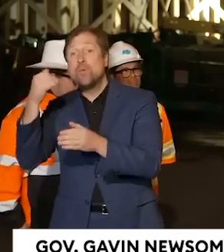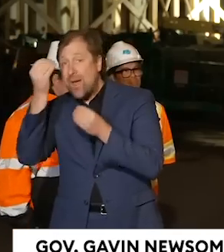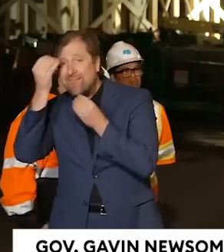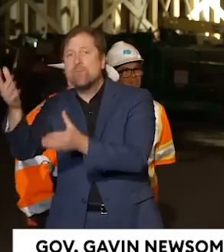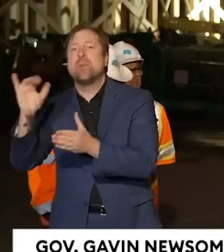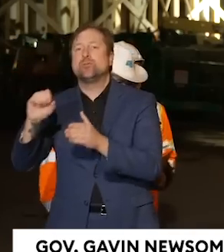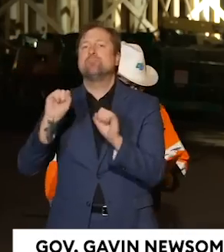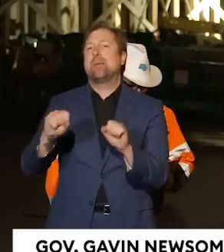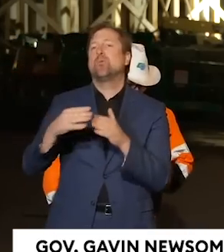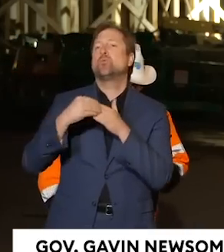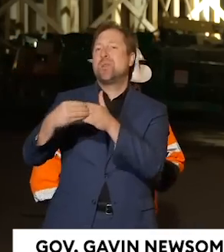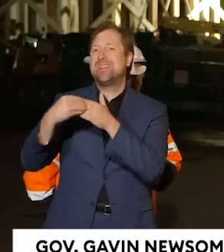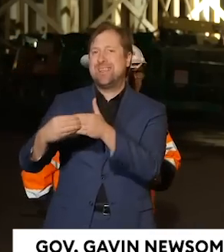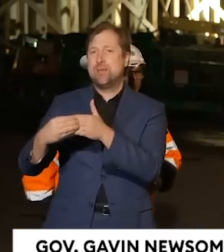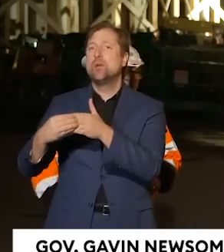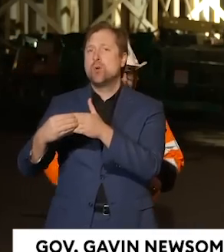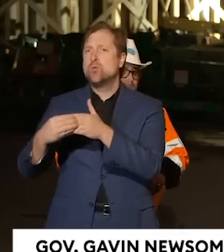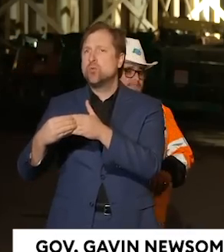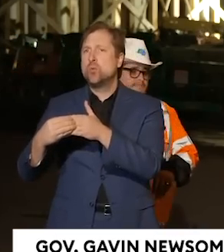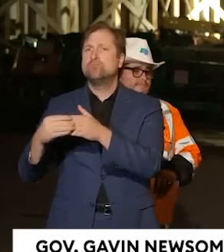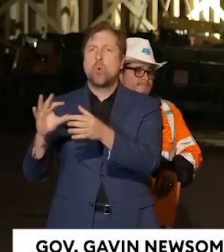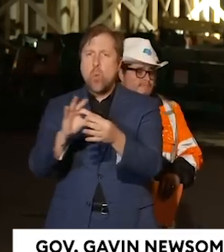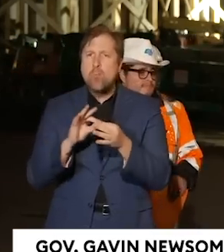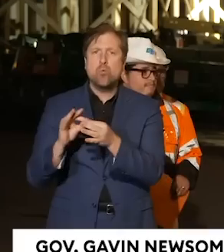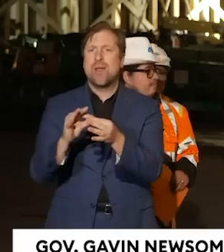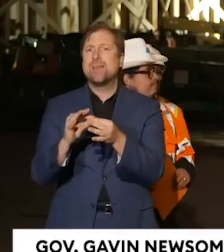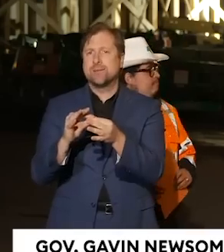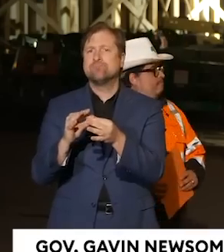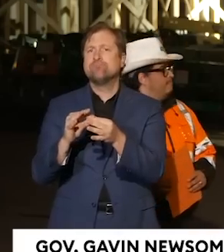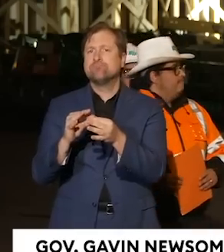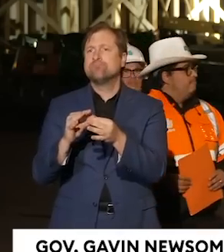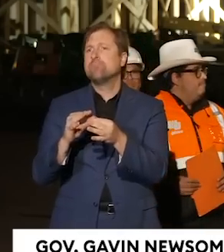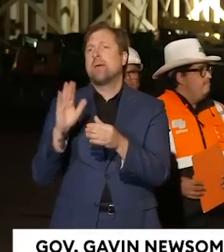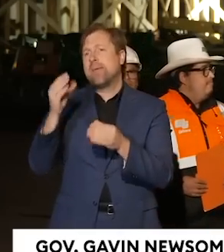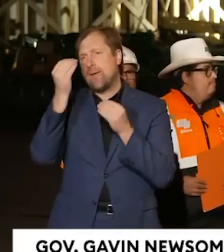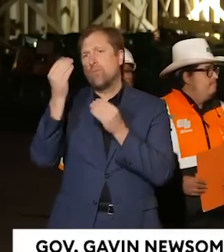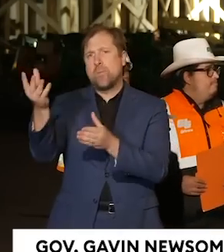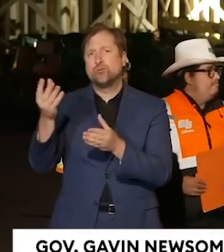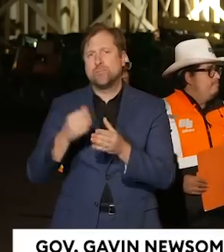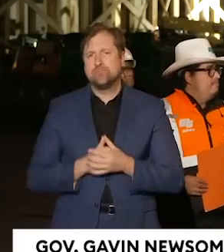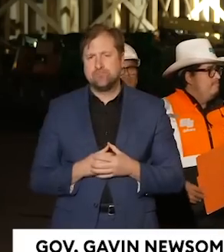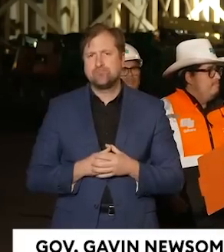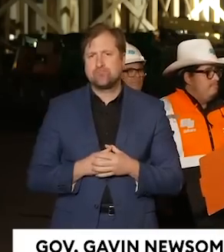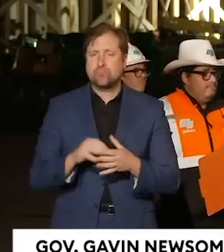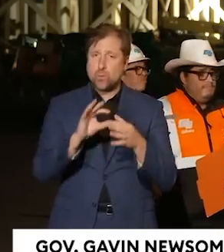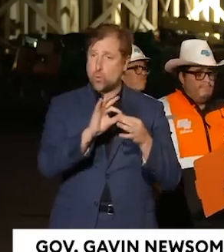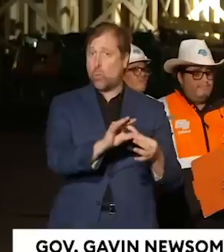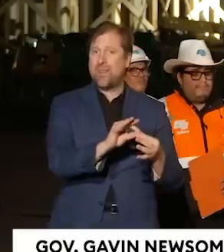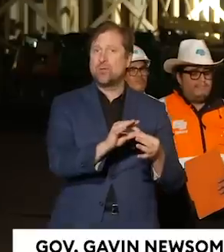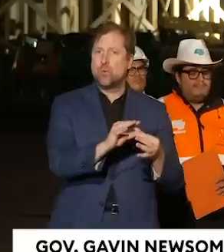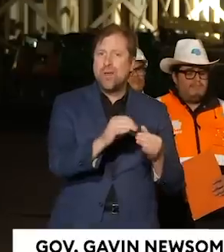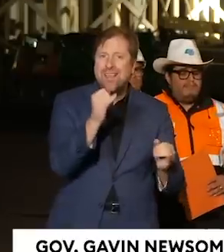lead to corroborating what we have on the basis of some preliminary information about